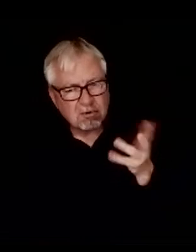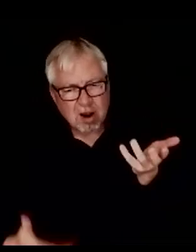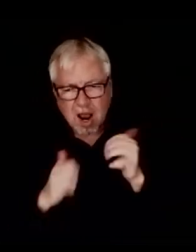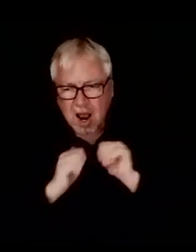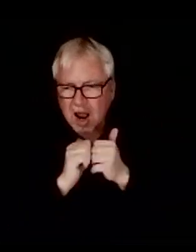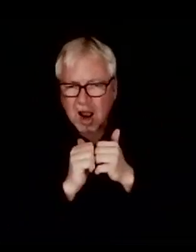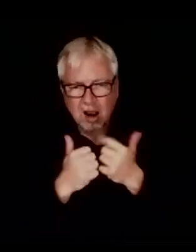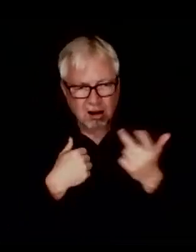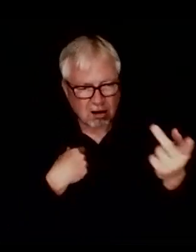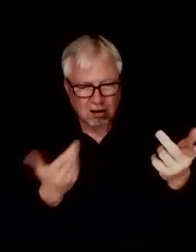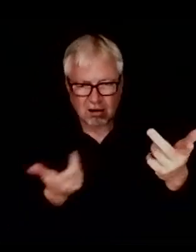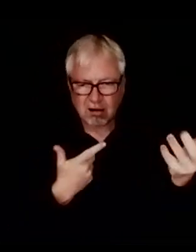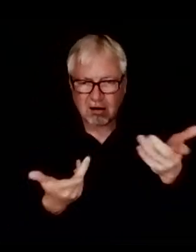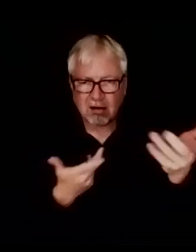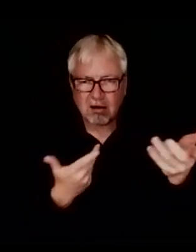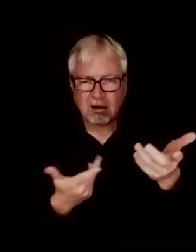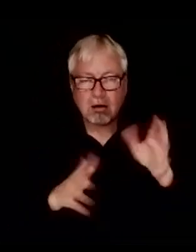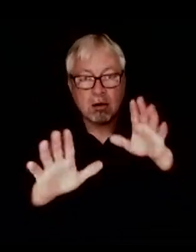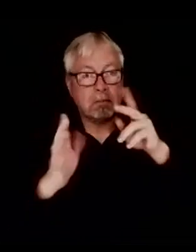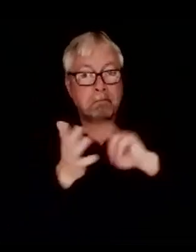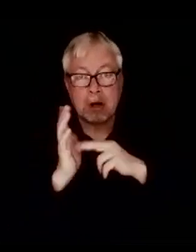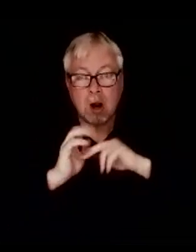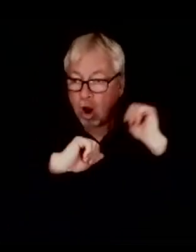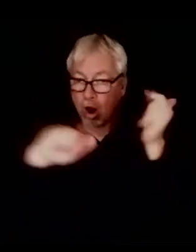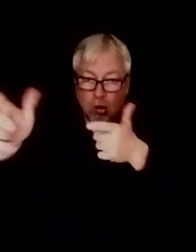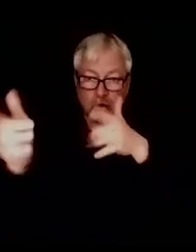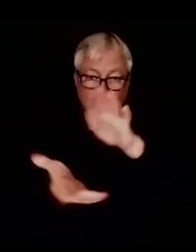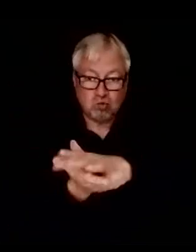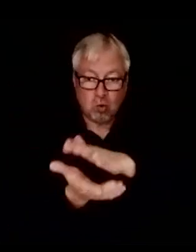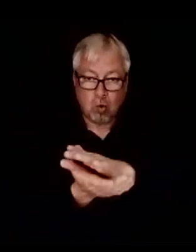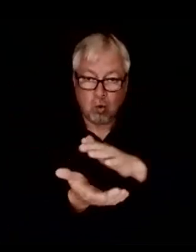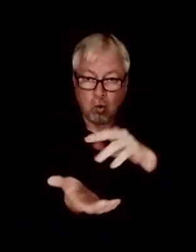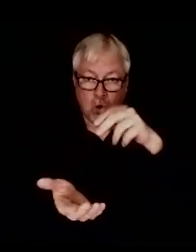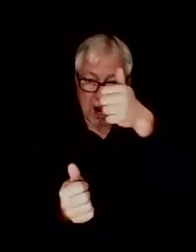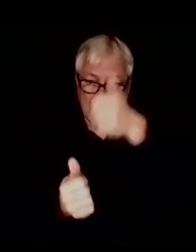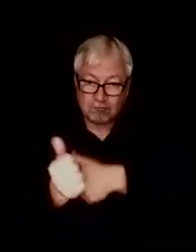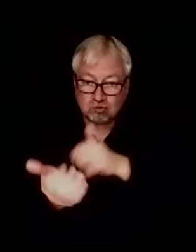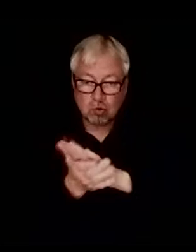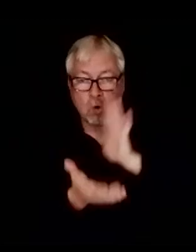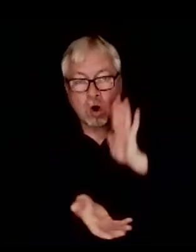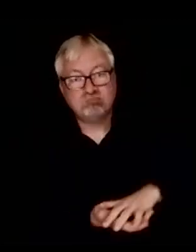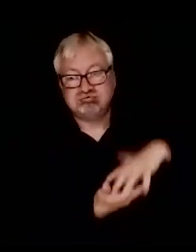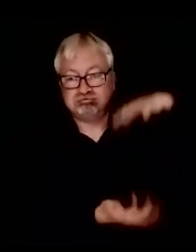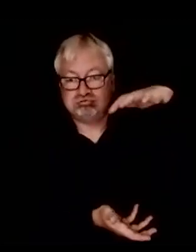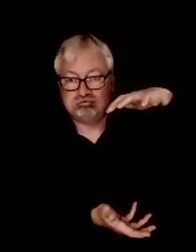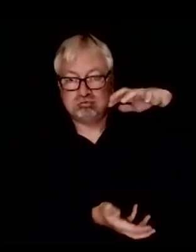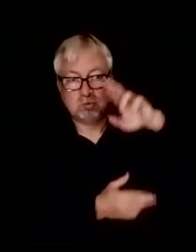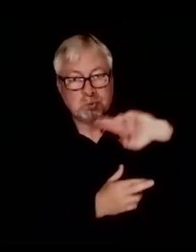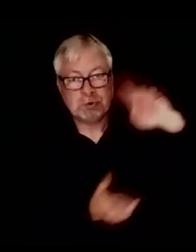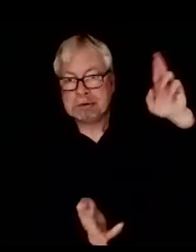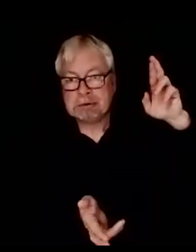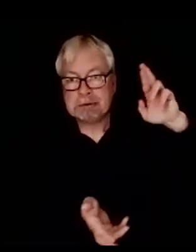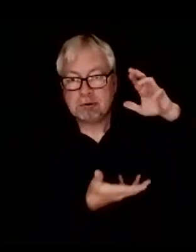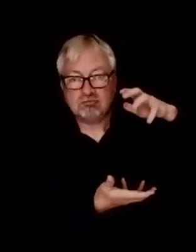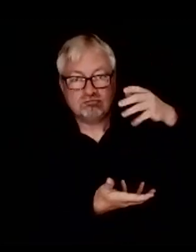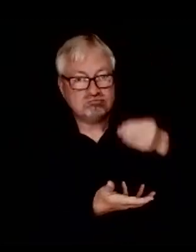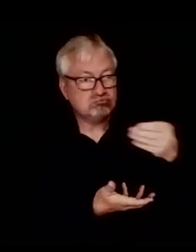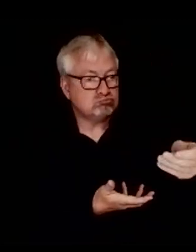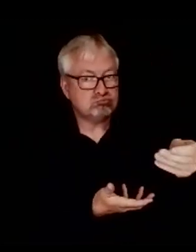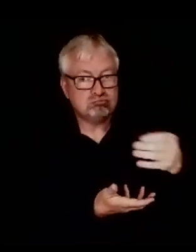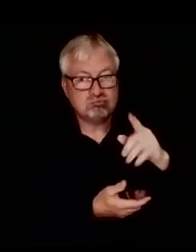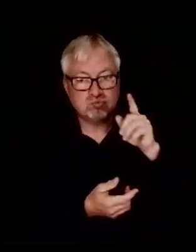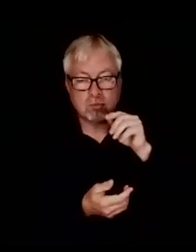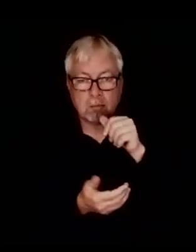school, have just piles and piles of these vault return mail tests so that kids can do it